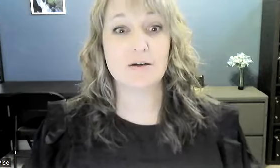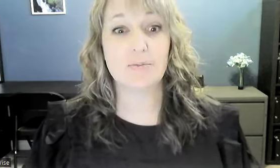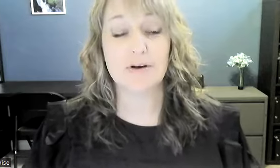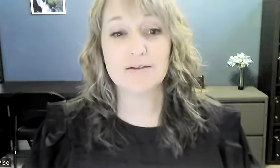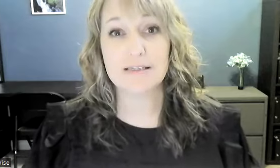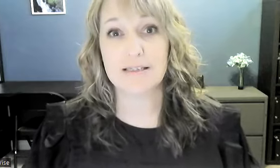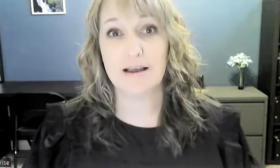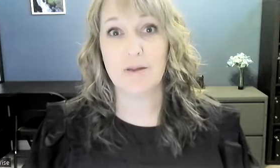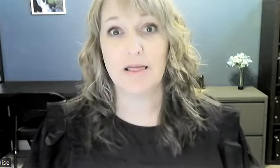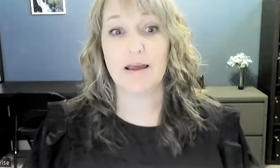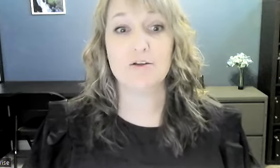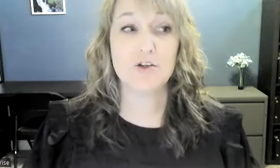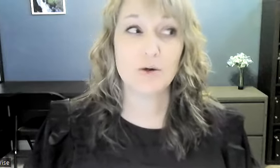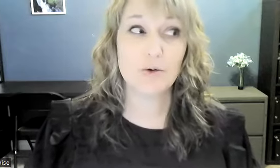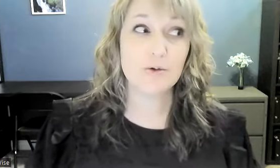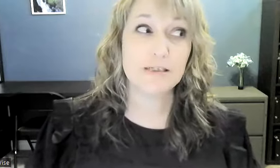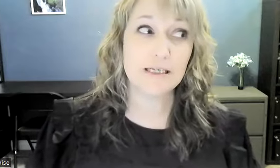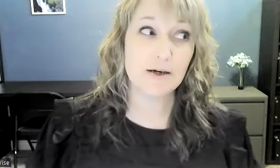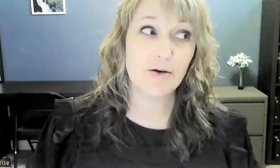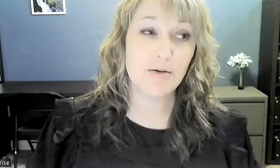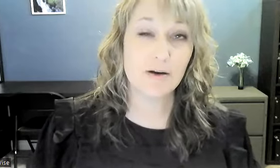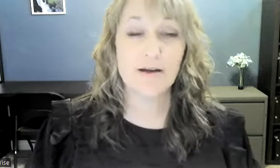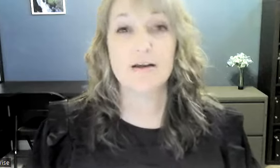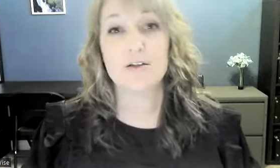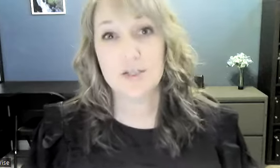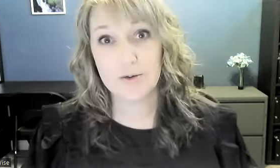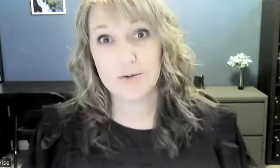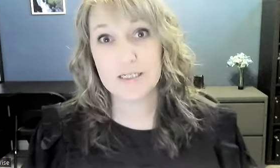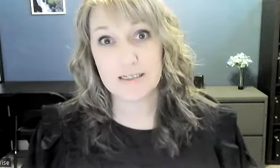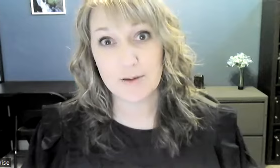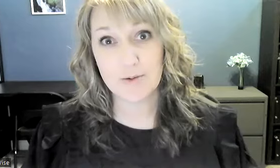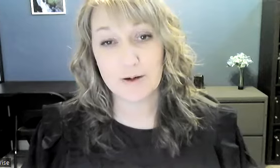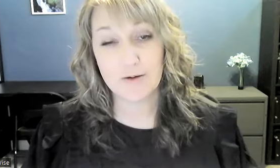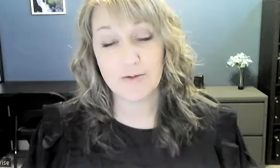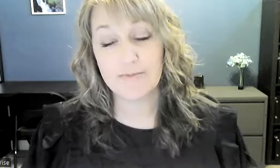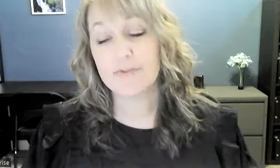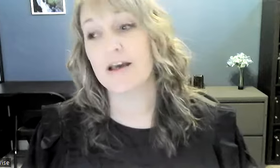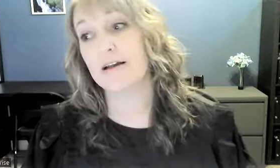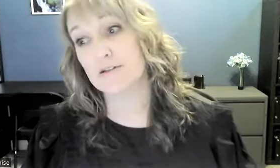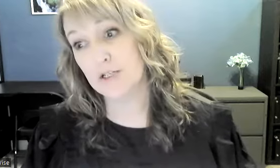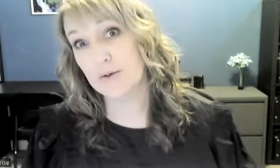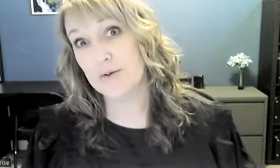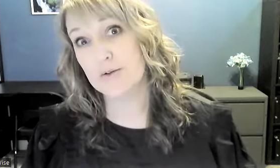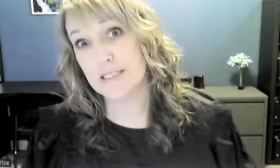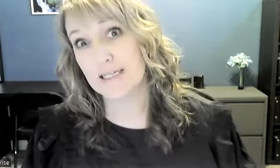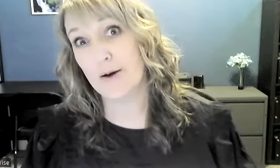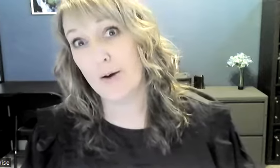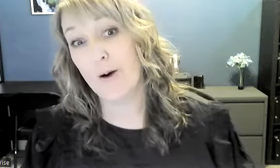are pronounced the same, like to, T-O, to, T-W-O, and to,